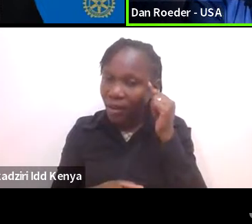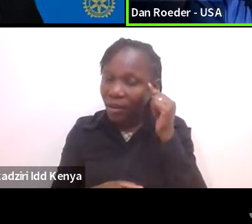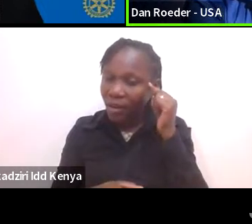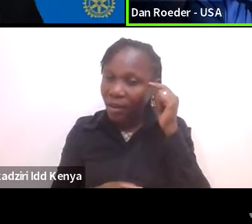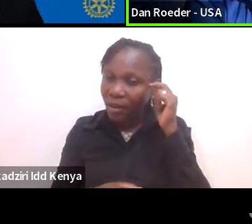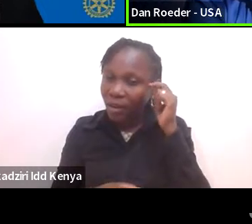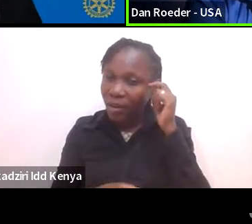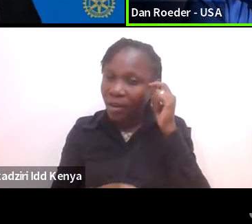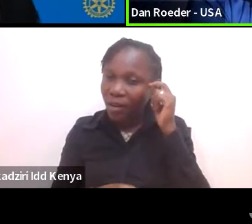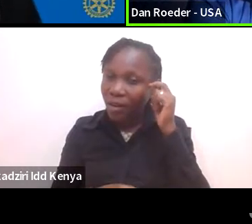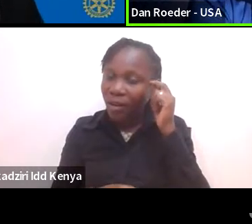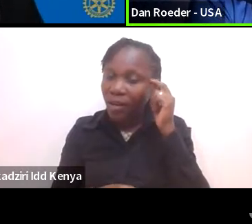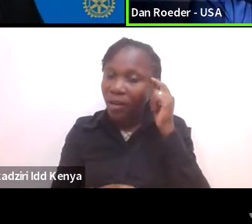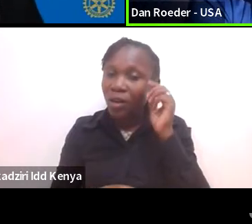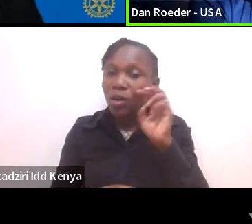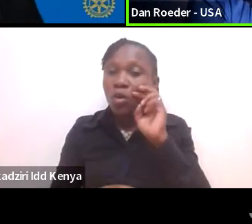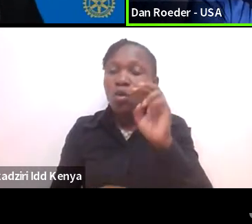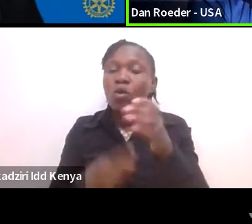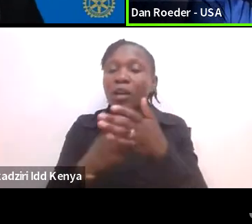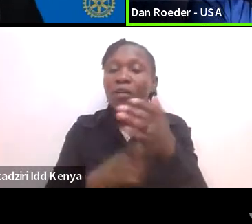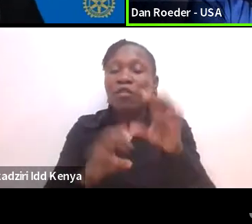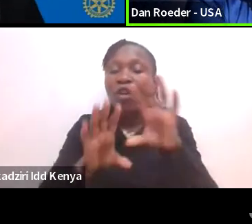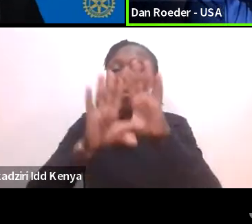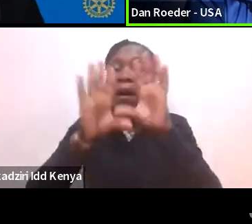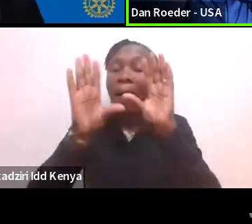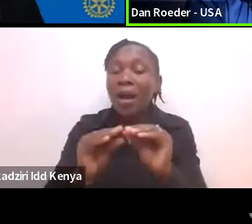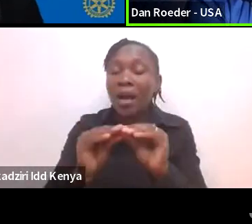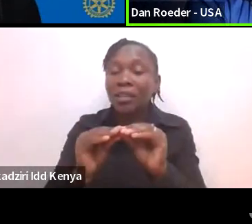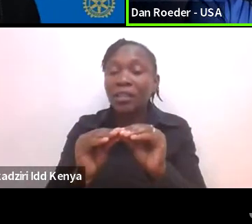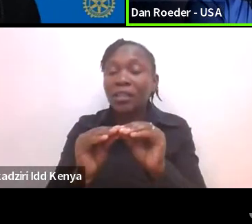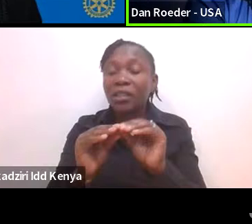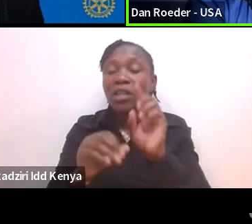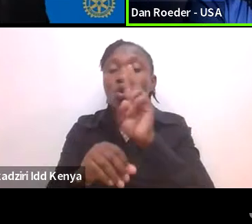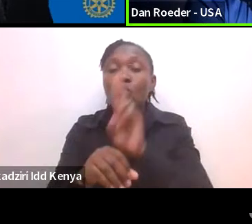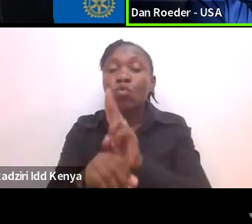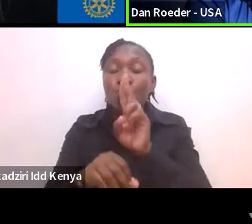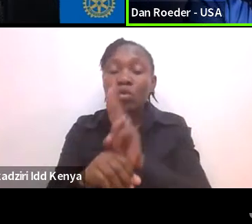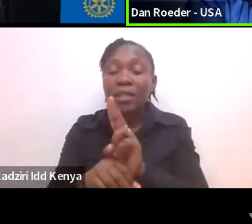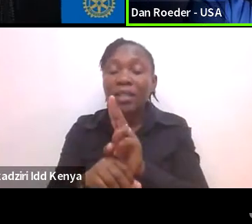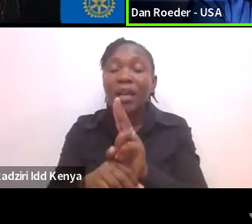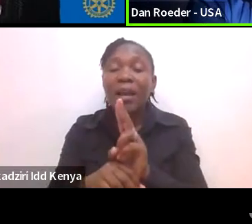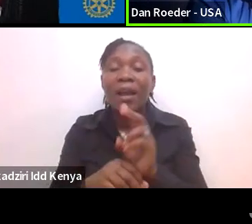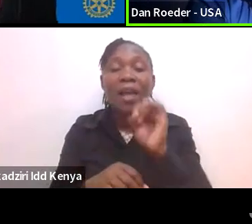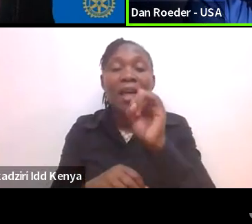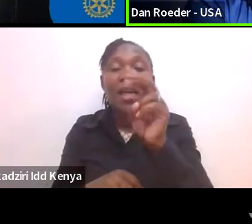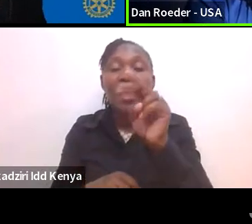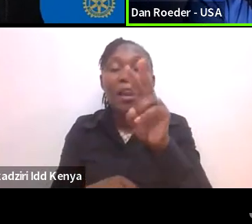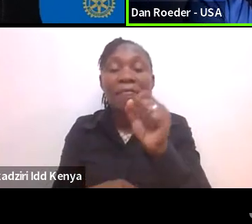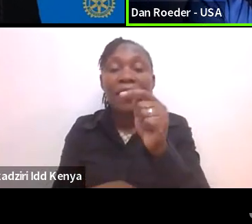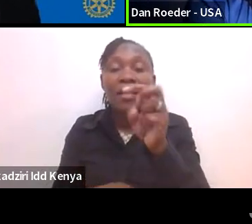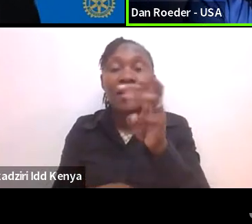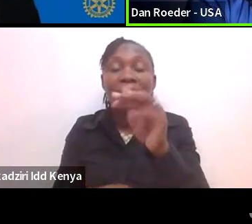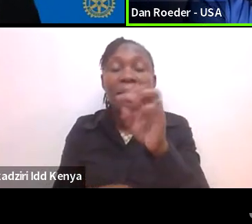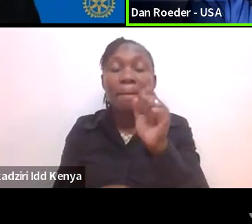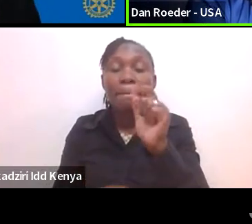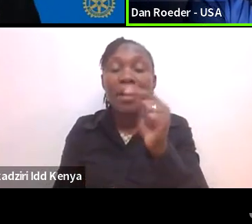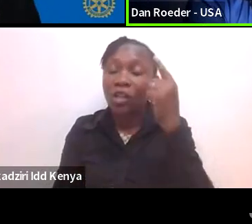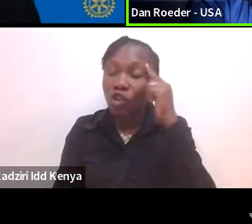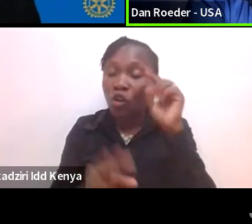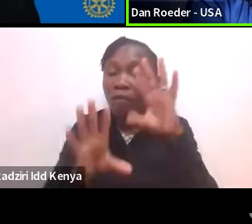just looking from a budgetary perspective, using the investment of the budget that is available